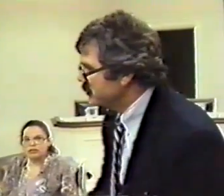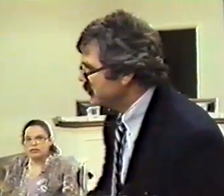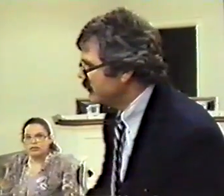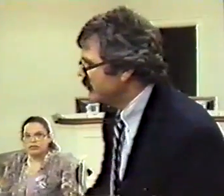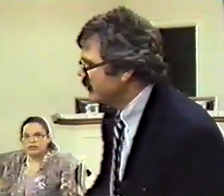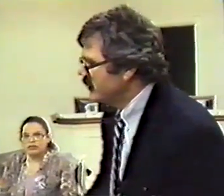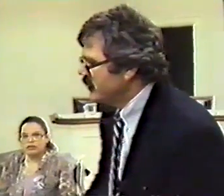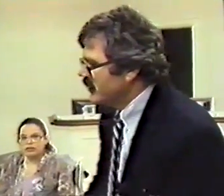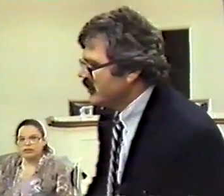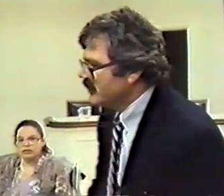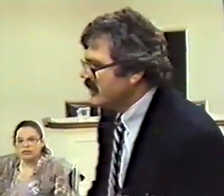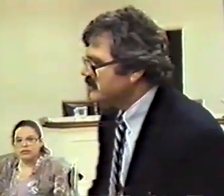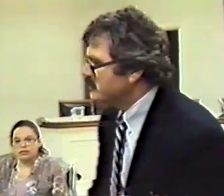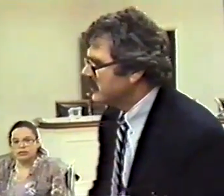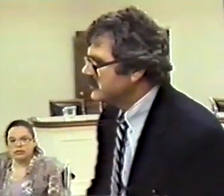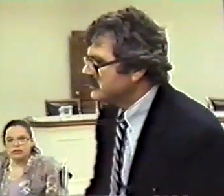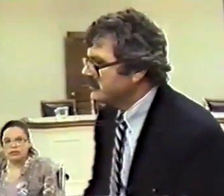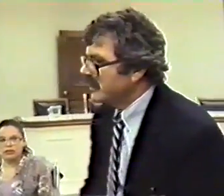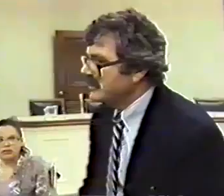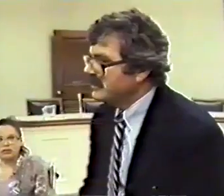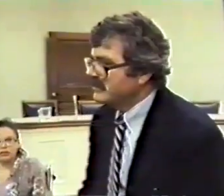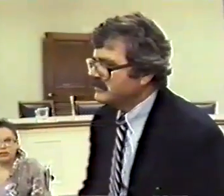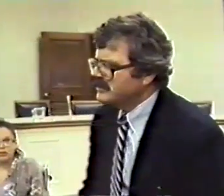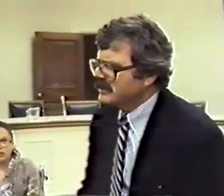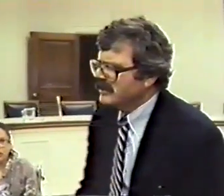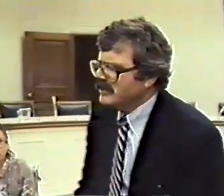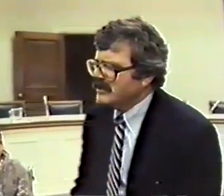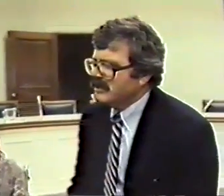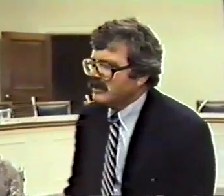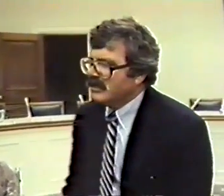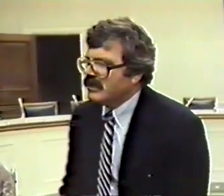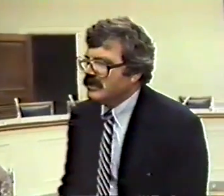been reserved not to participate in those